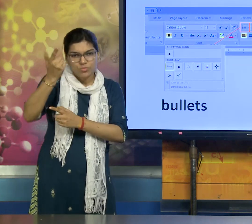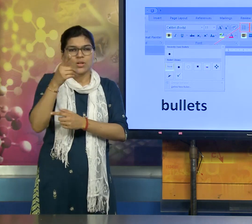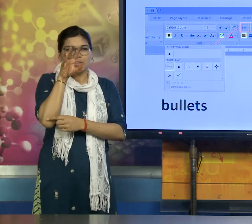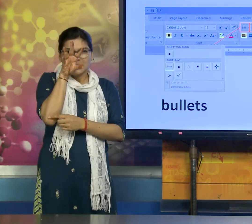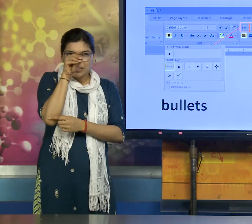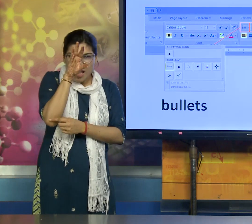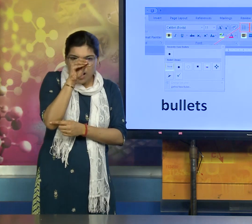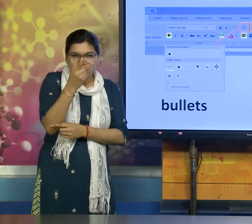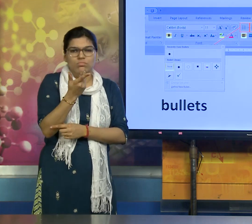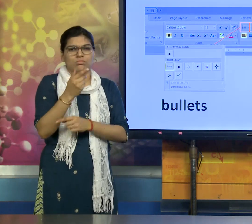to your need.